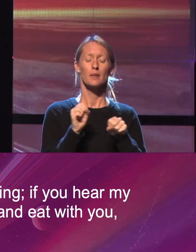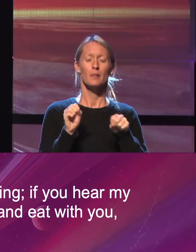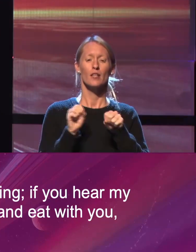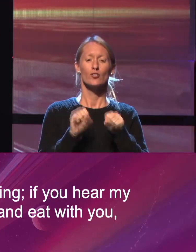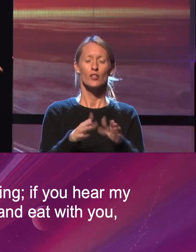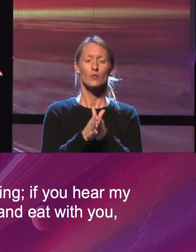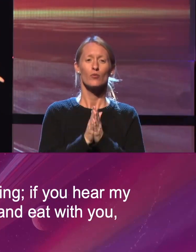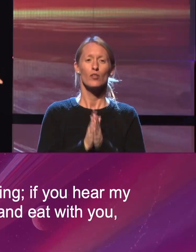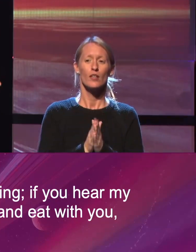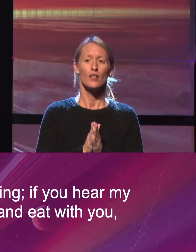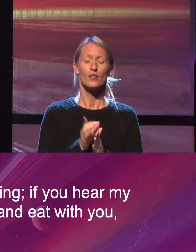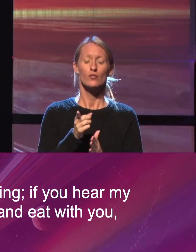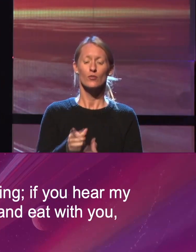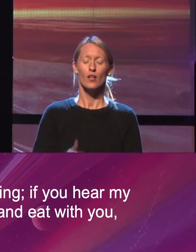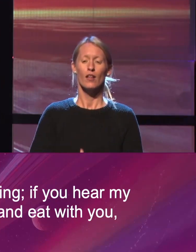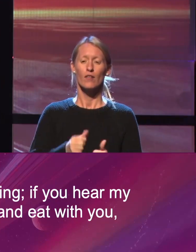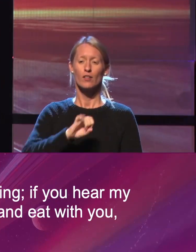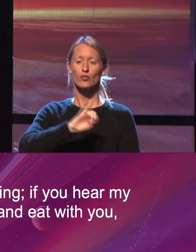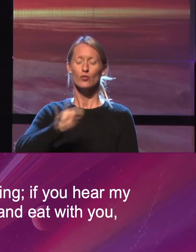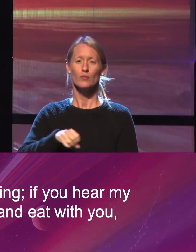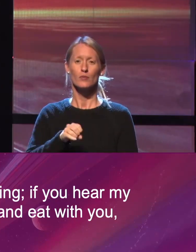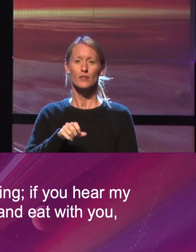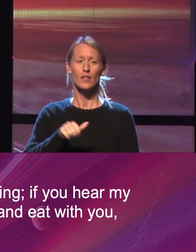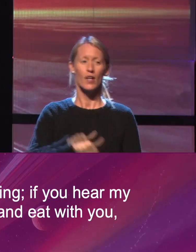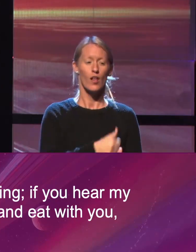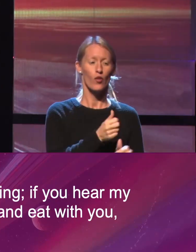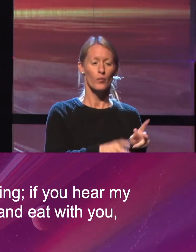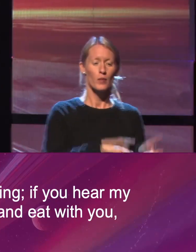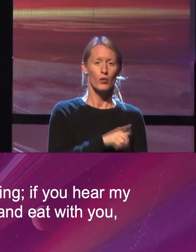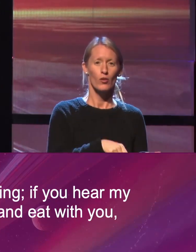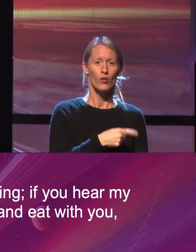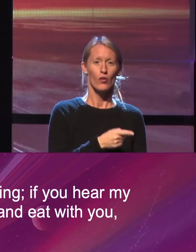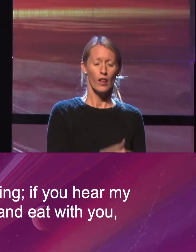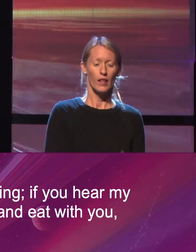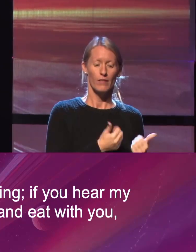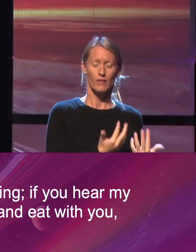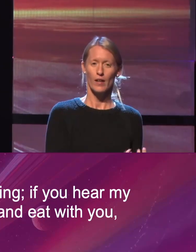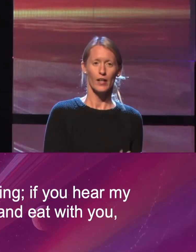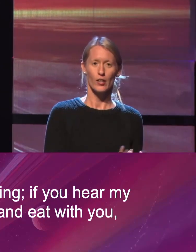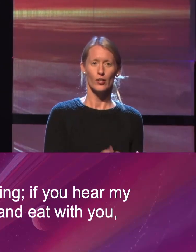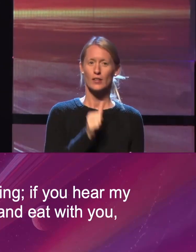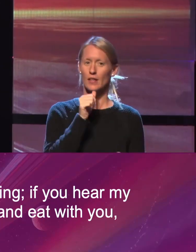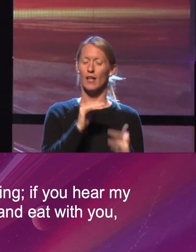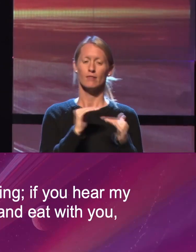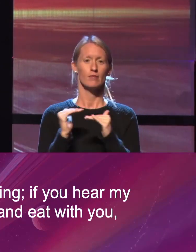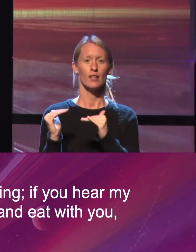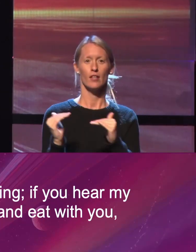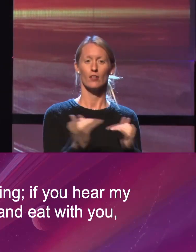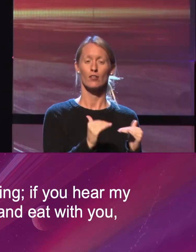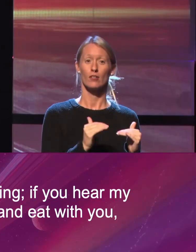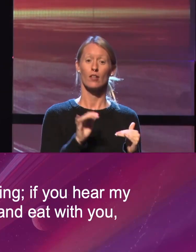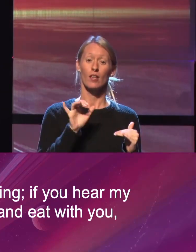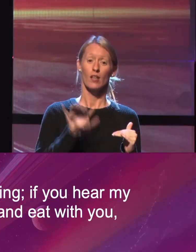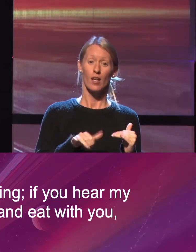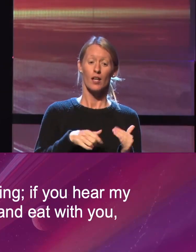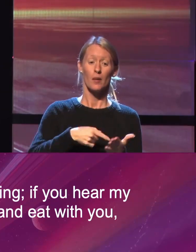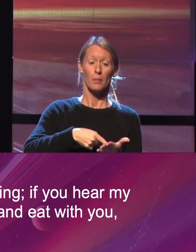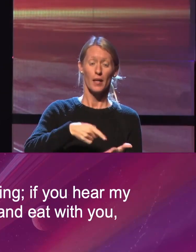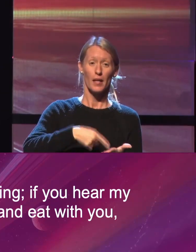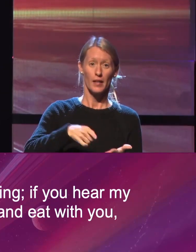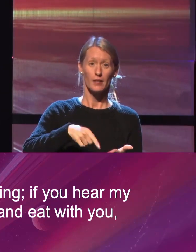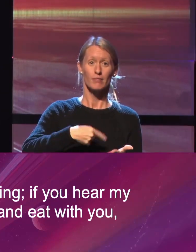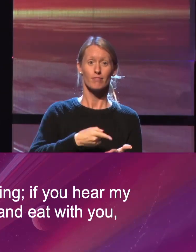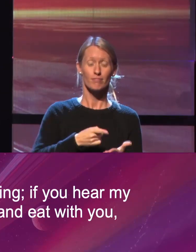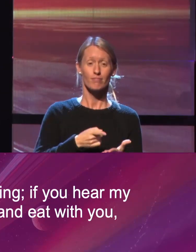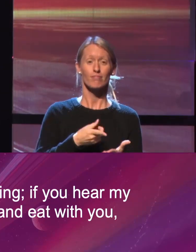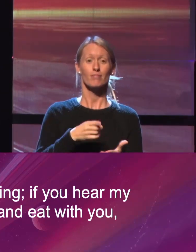the New Jerusalem while everybody suffers out in the lake of fire. That's just not there. Granted, that pays the bills, and I've been tempted over the last 3 months to